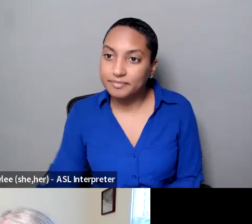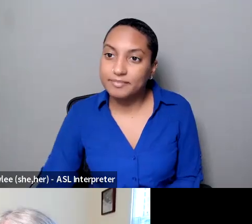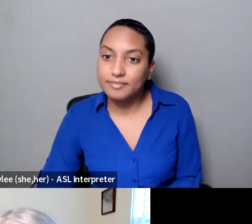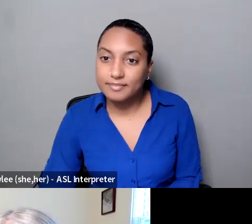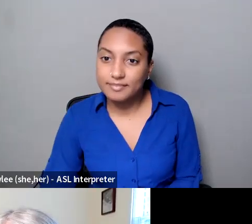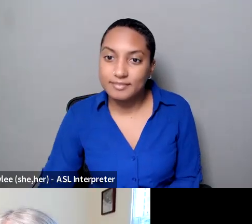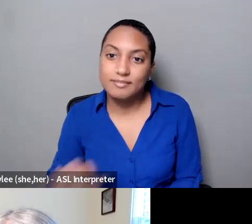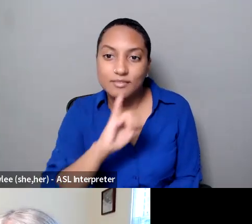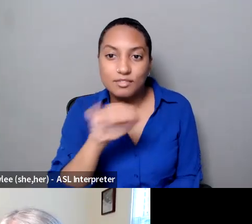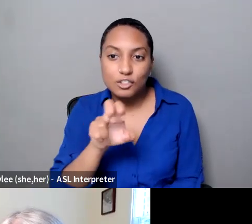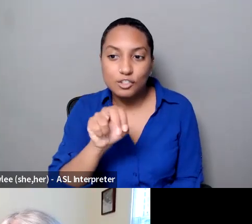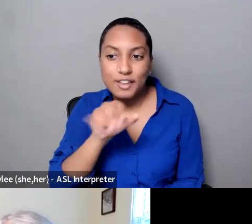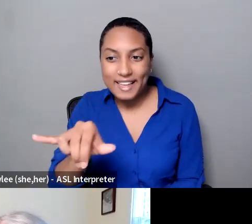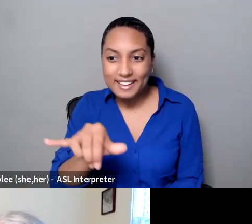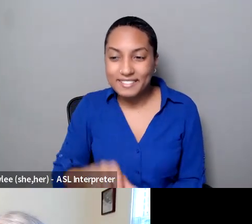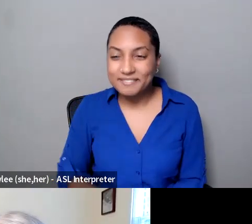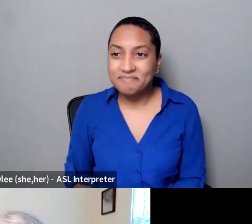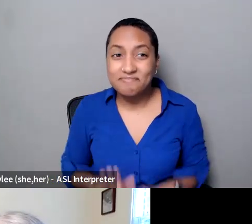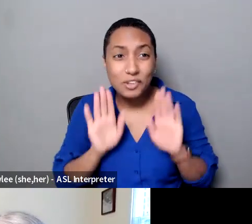Great, thank you.